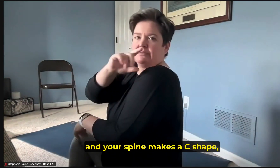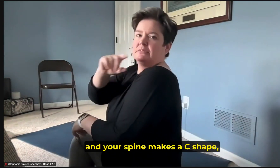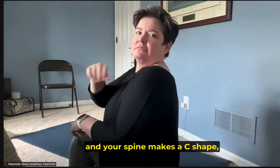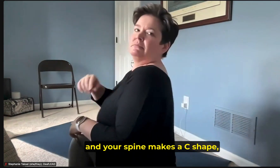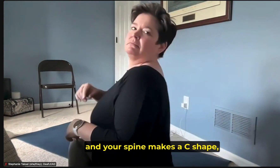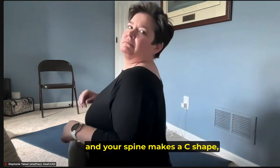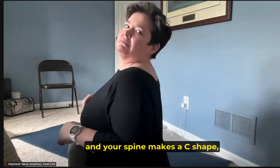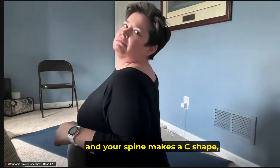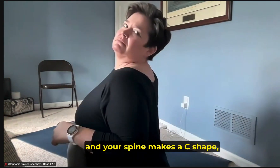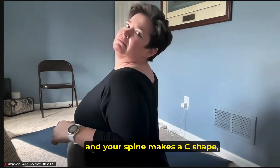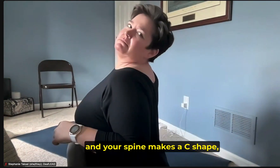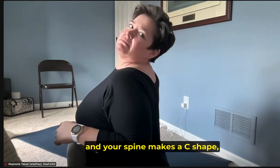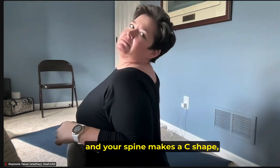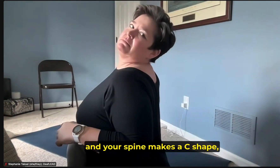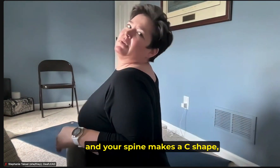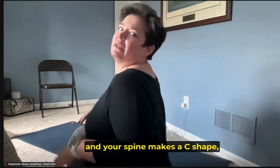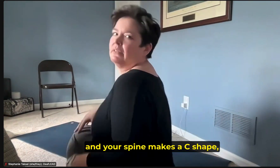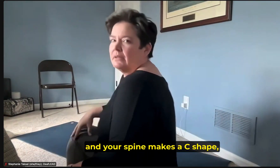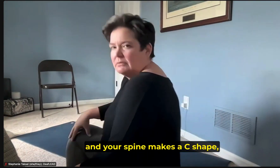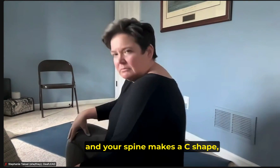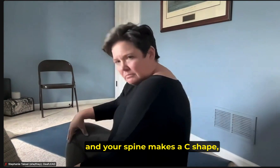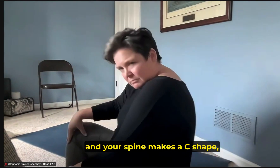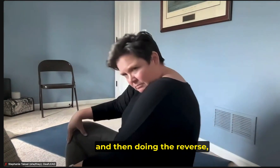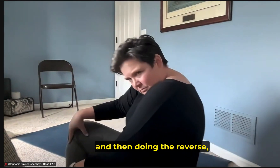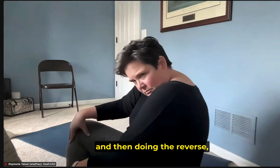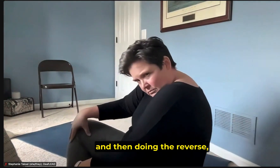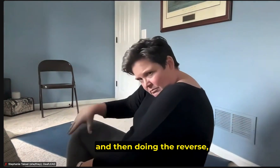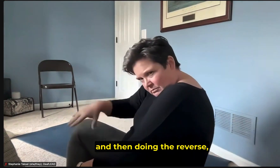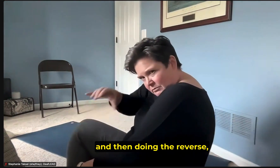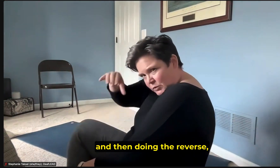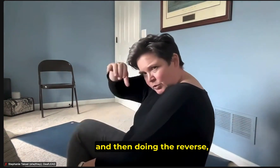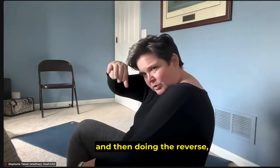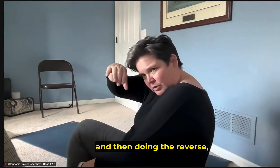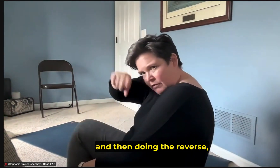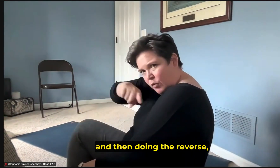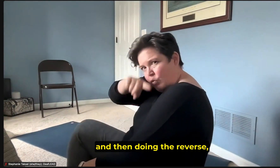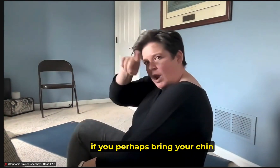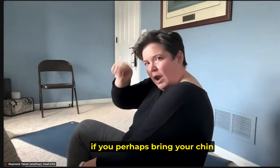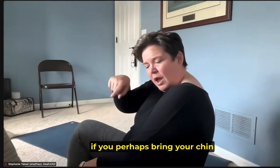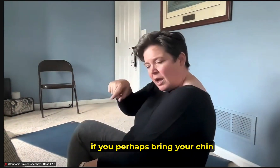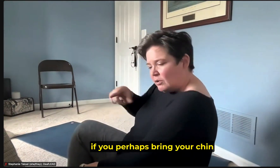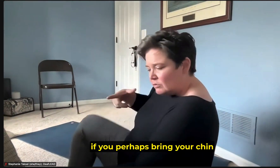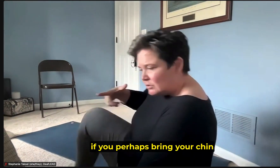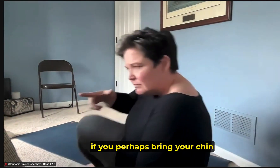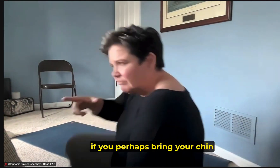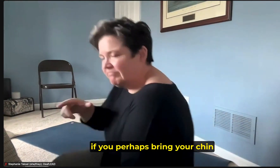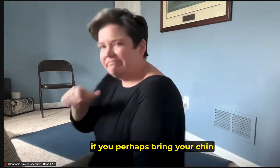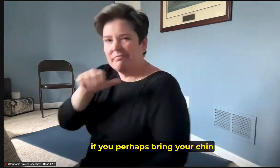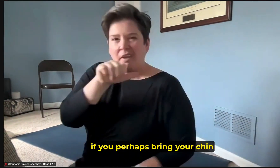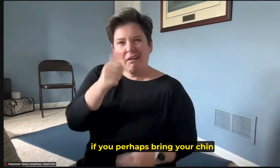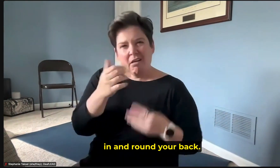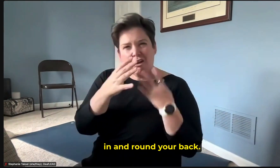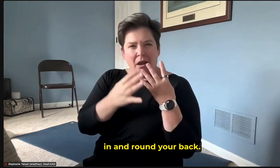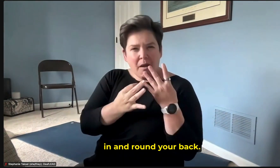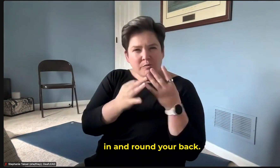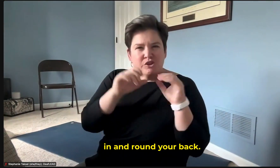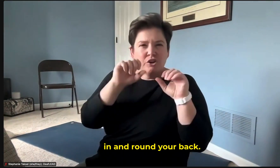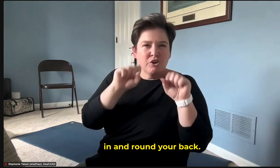and your spine makes a C shape, and then doing the reverse if you perhaps bring your chin in and round your